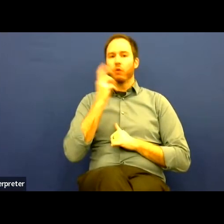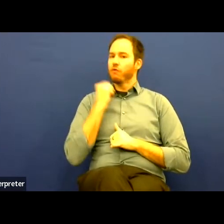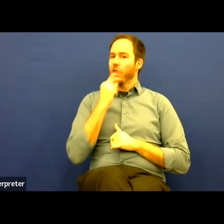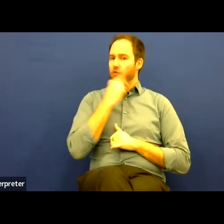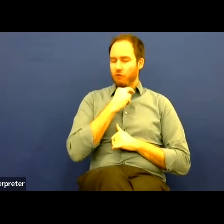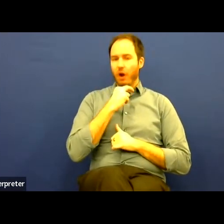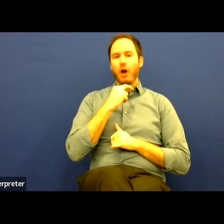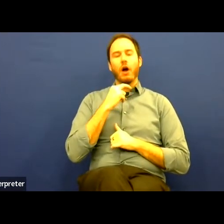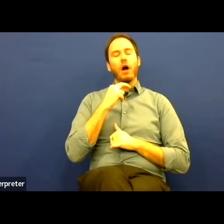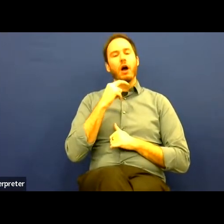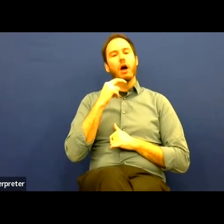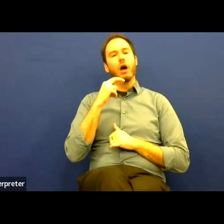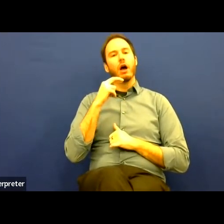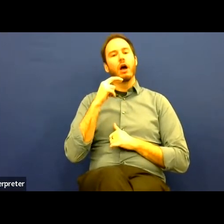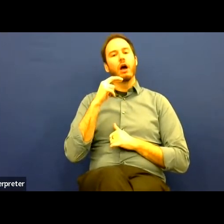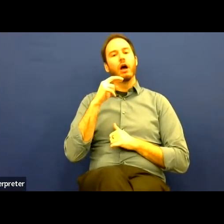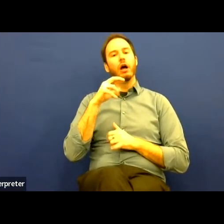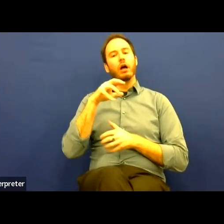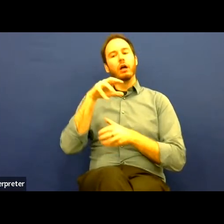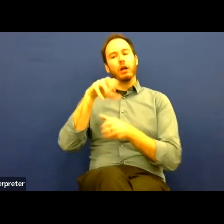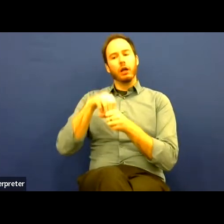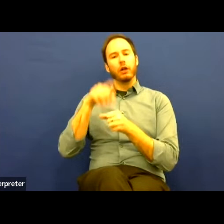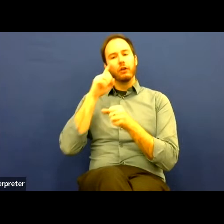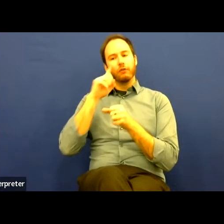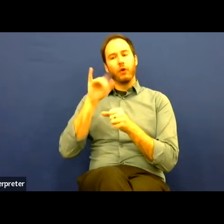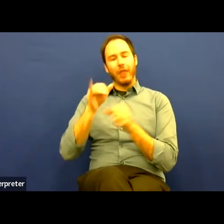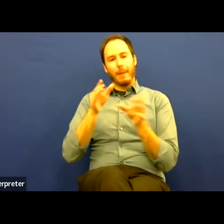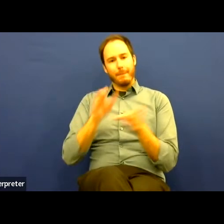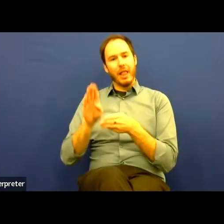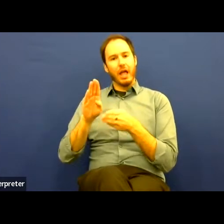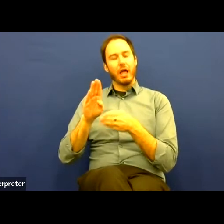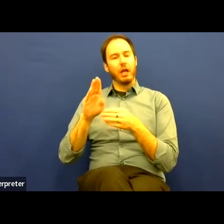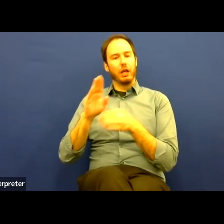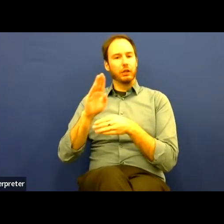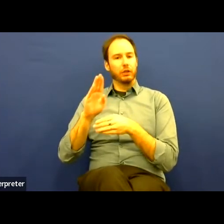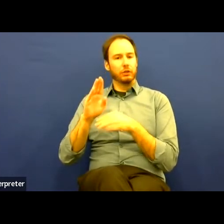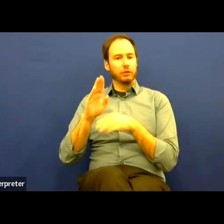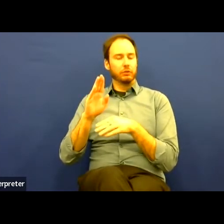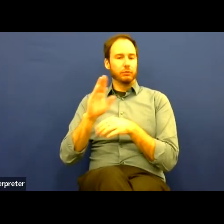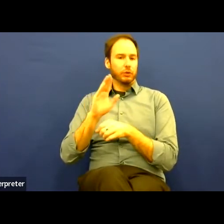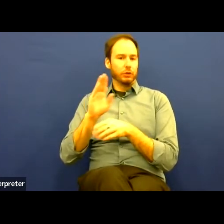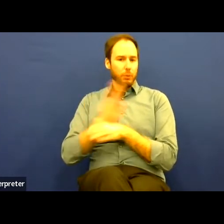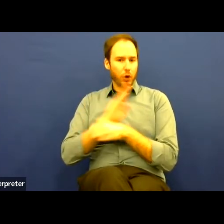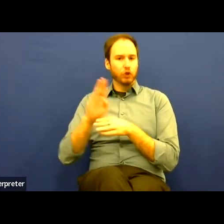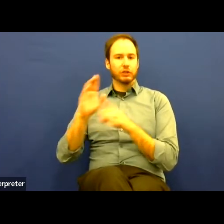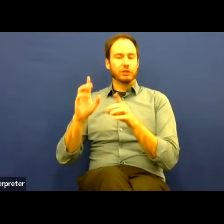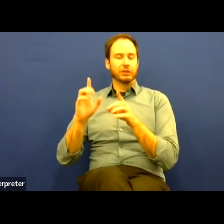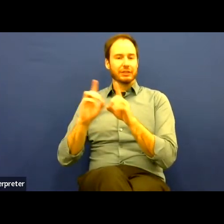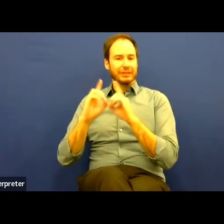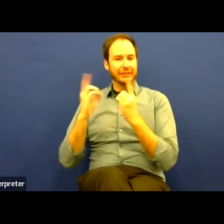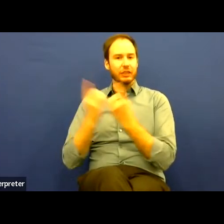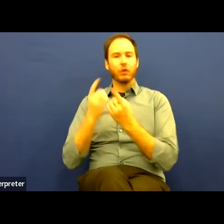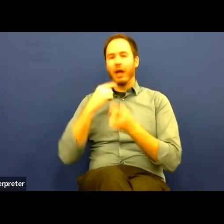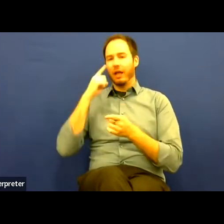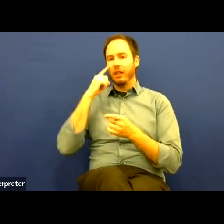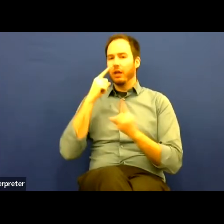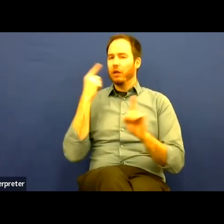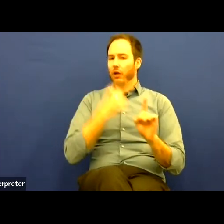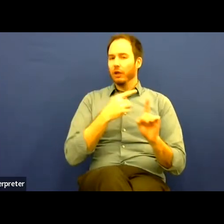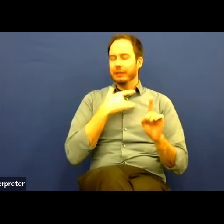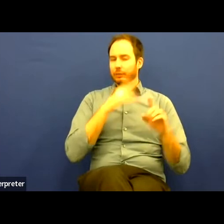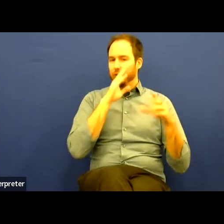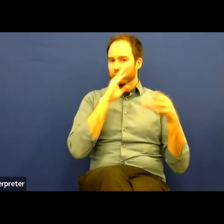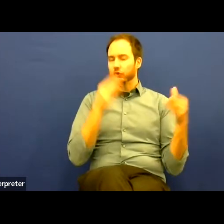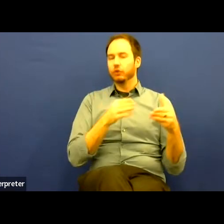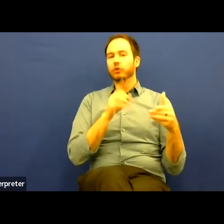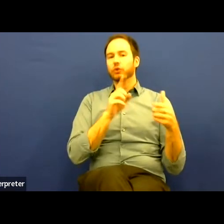type uses in the planned commercial district. I think the orientation at that time was mostly concerned about the